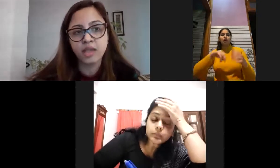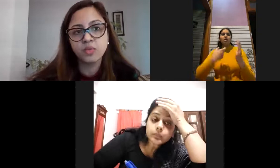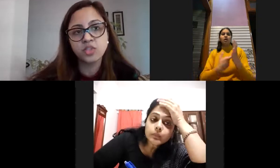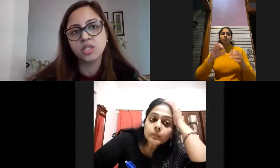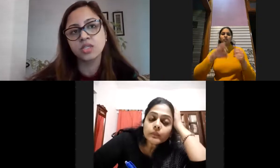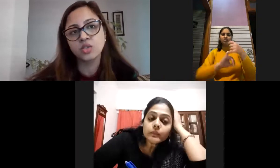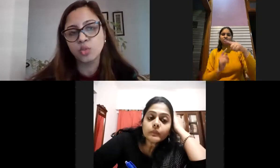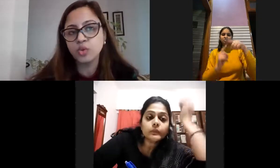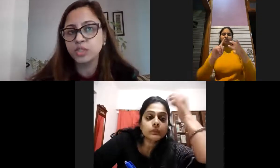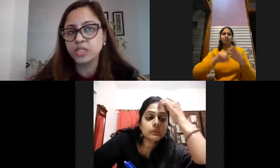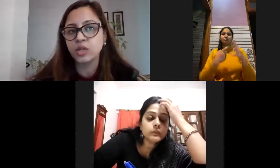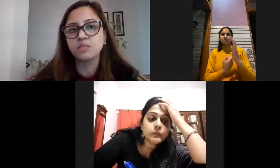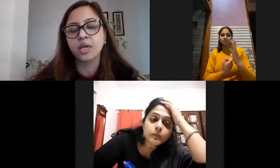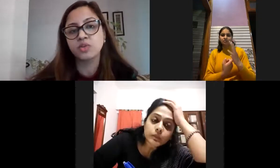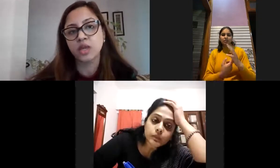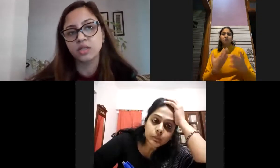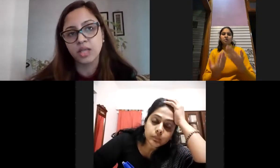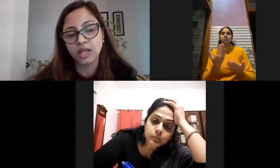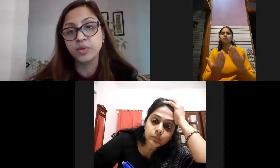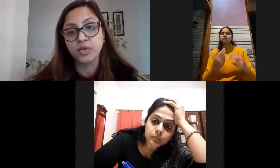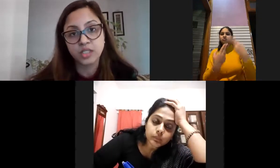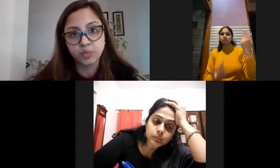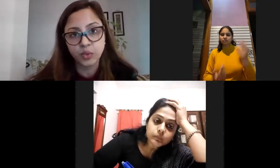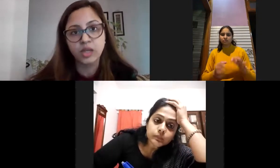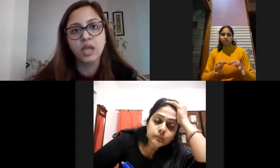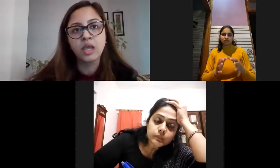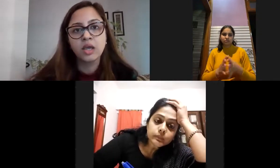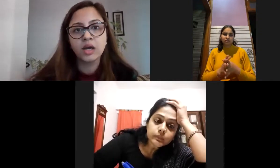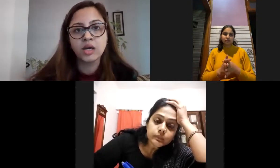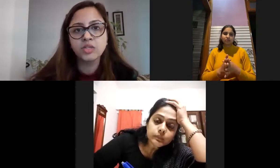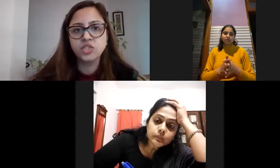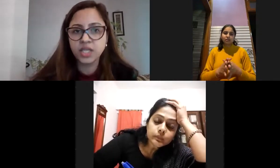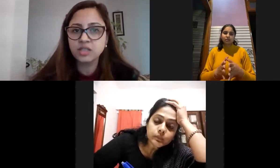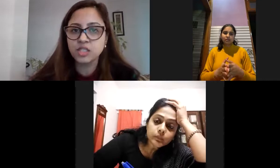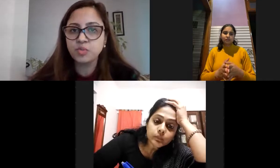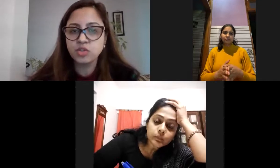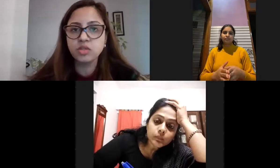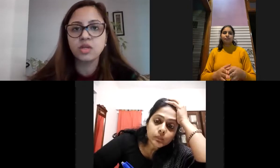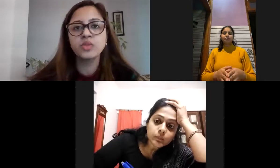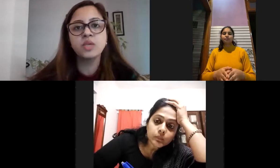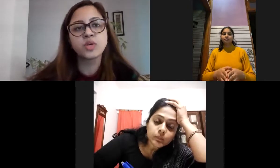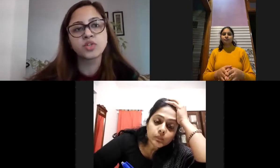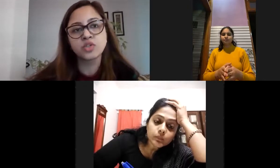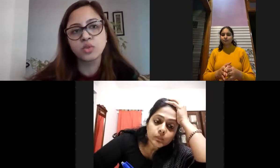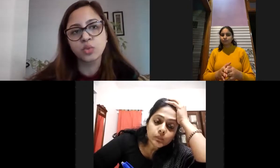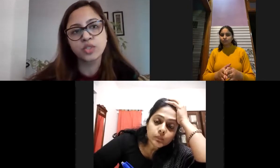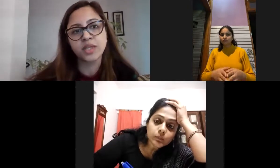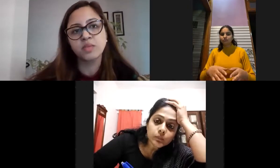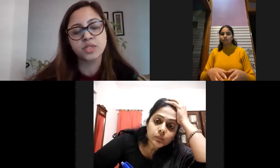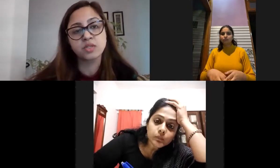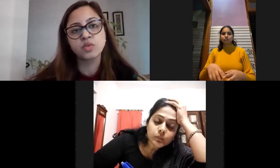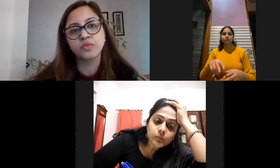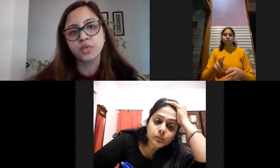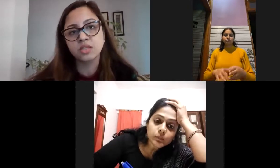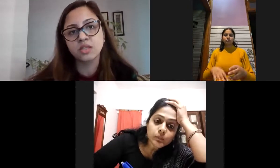the fire, which she is told was started by a drunken help, Grace Poole. Jane's suspicion around the version grows by